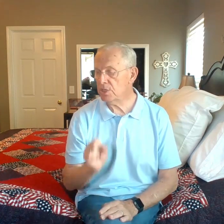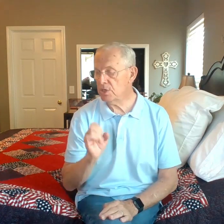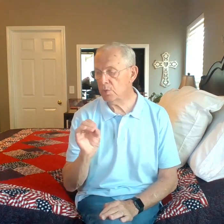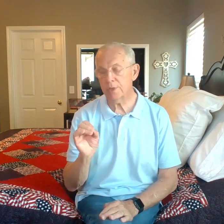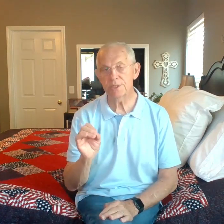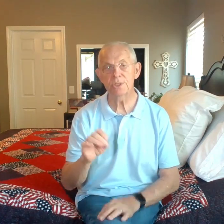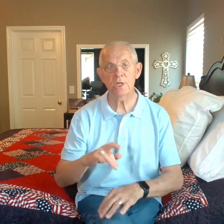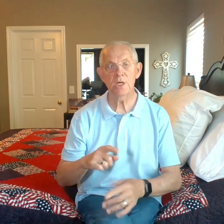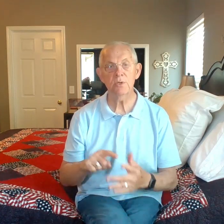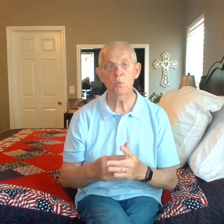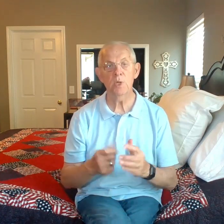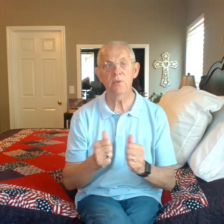So we're going to start with